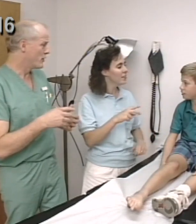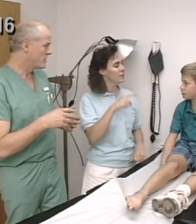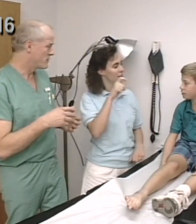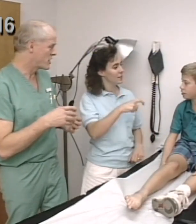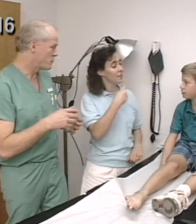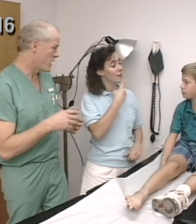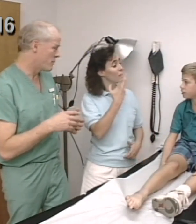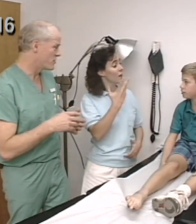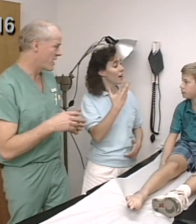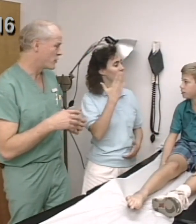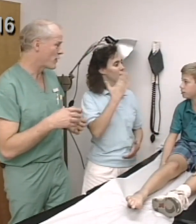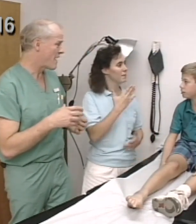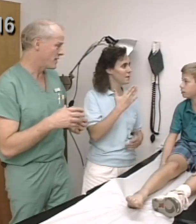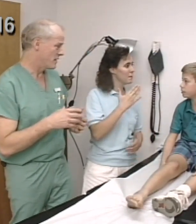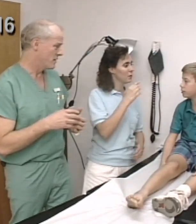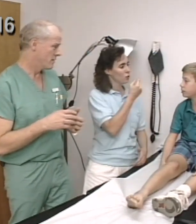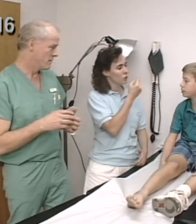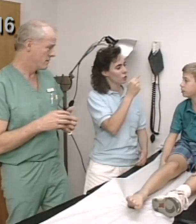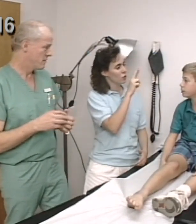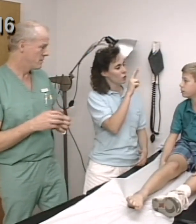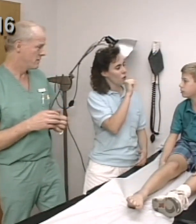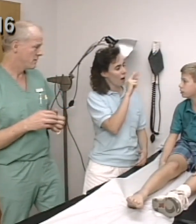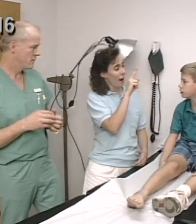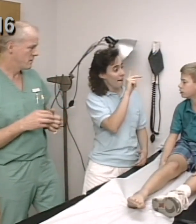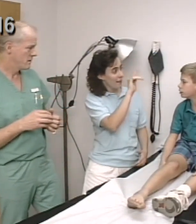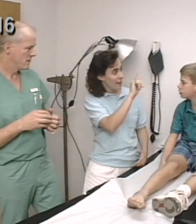some experiments on gravity.